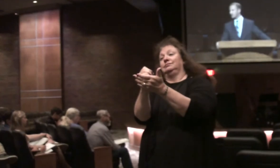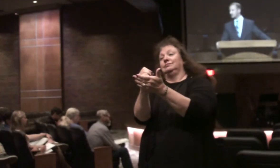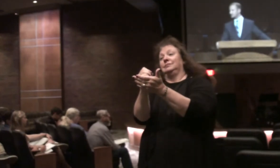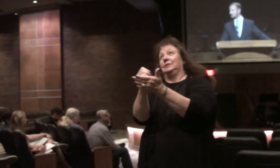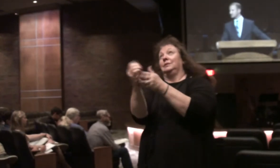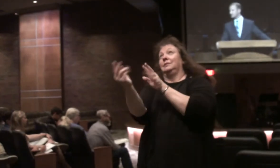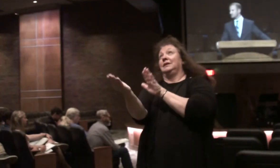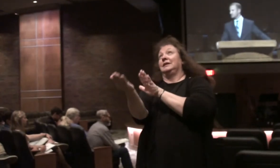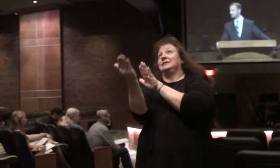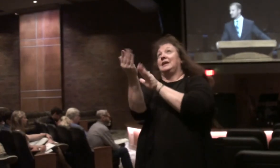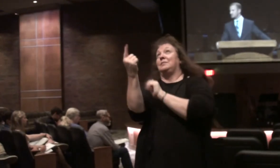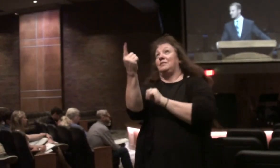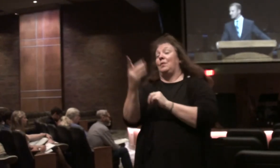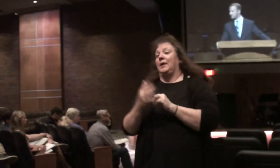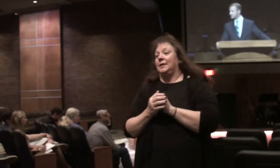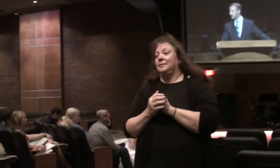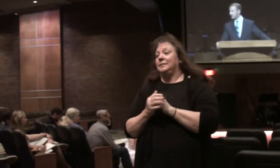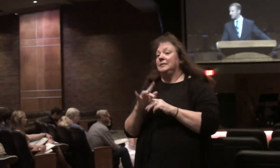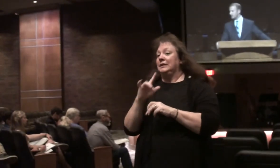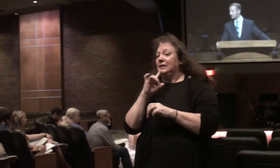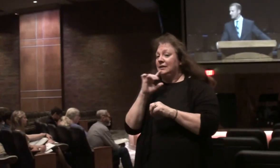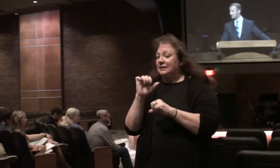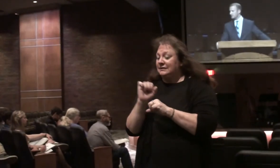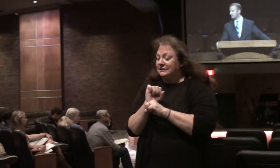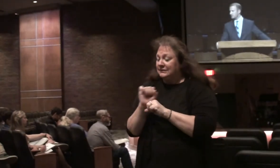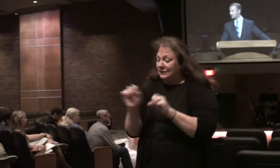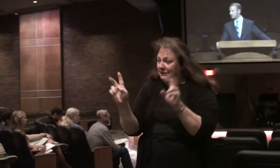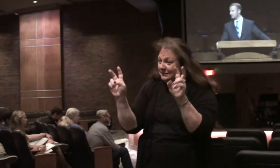Seat of Christ. Serious matter.